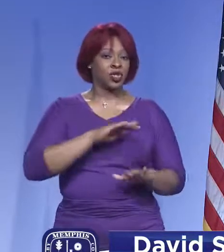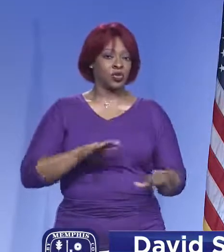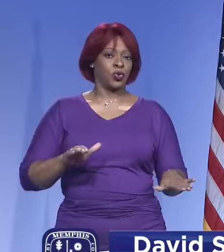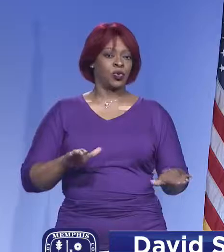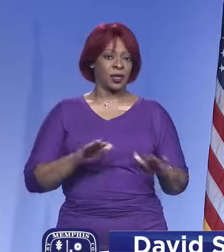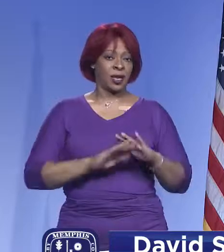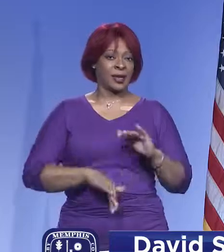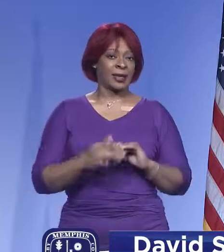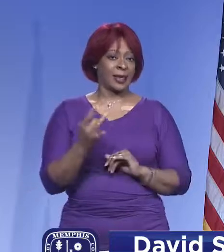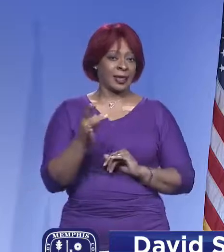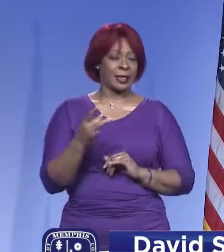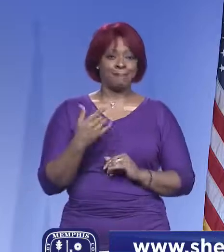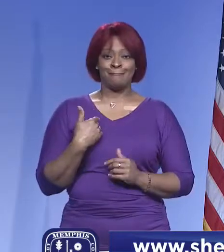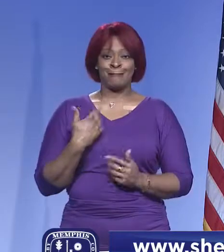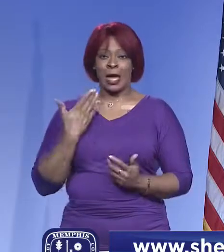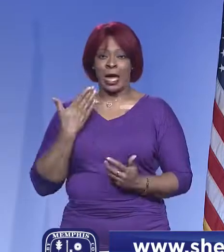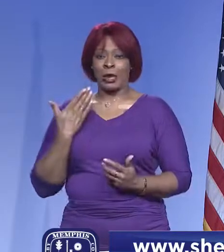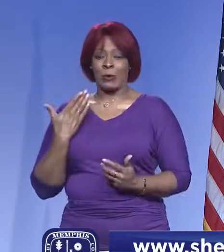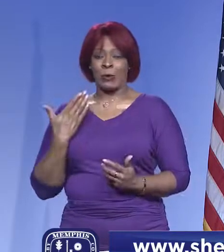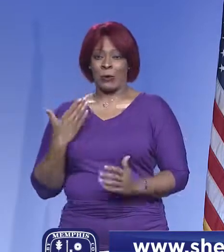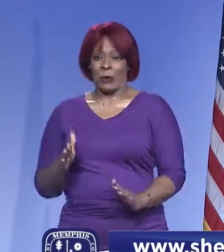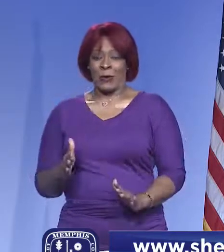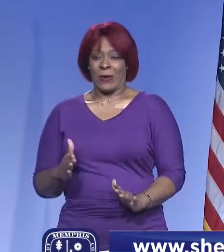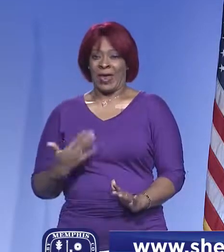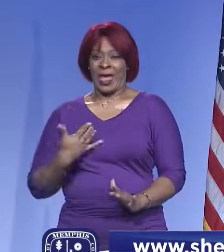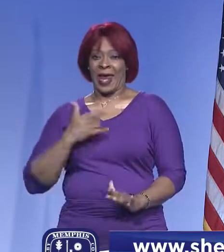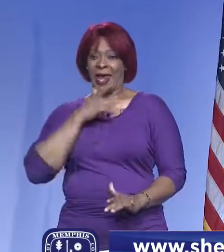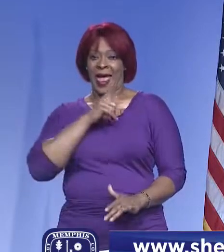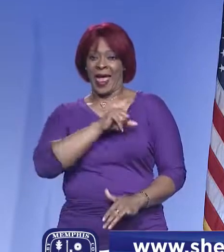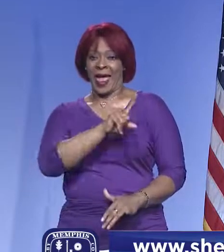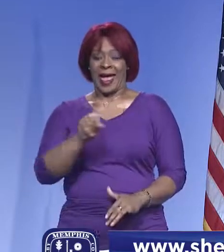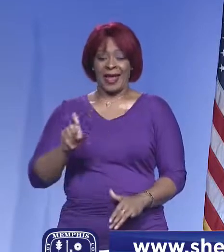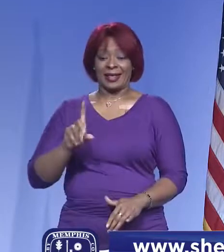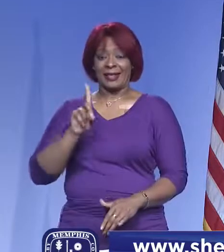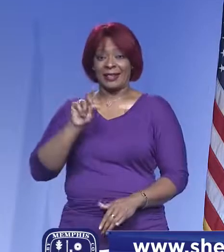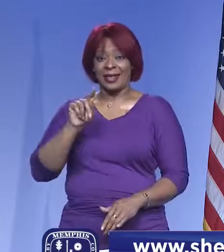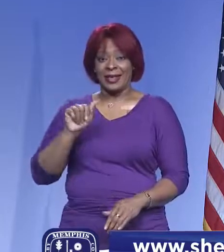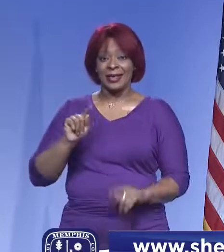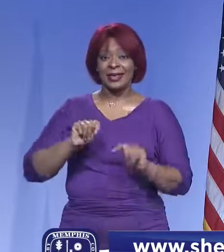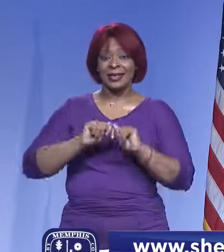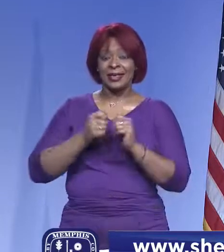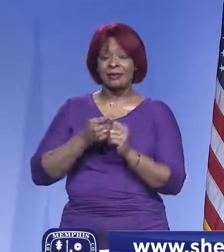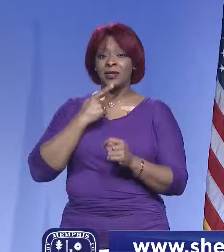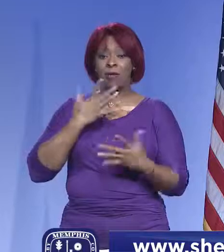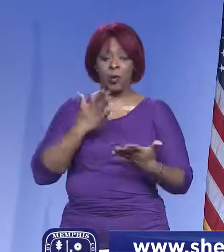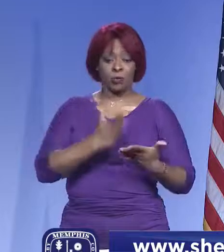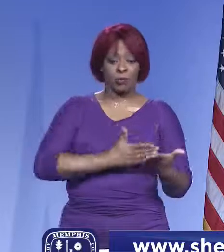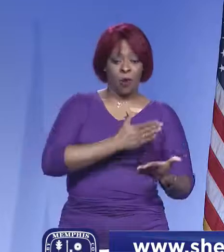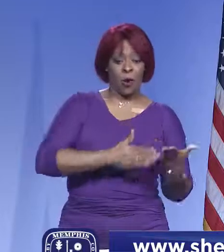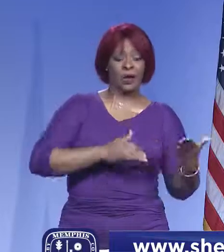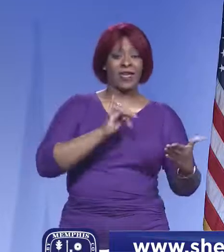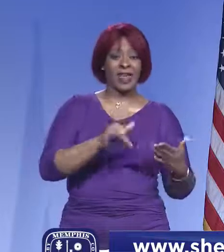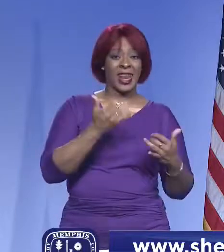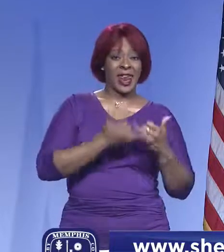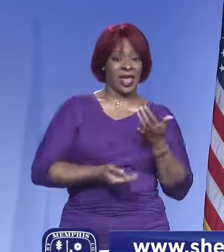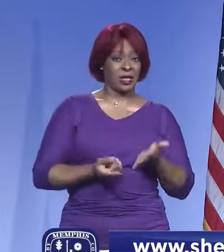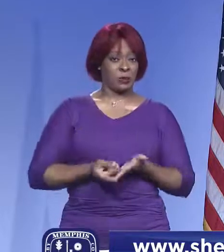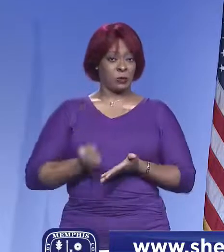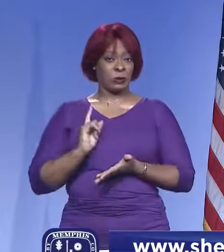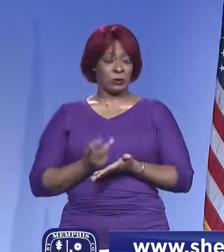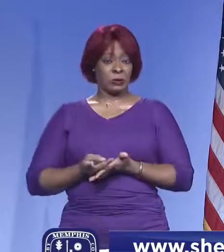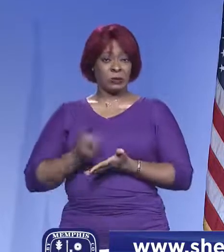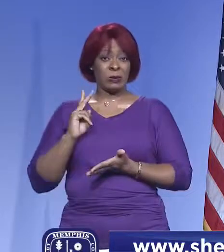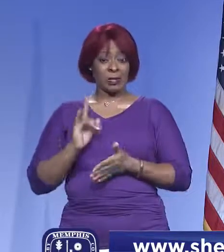I don't know. I haven't asked the data team to tell me the proportion in, say, the last week or two of